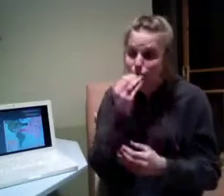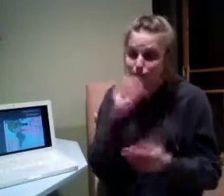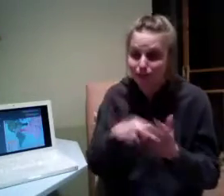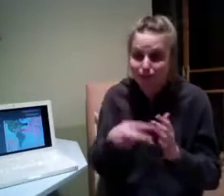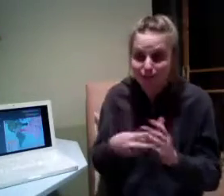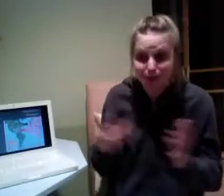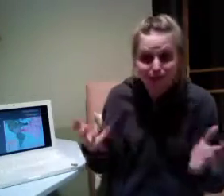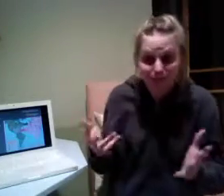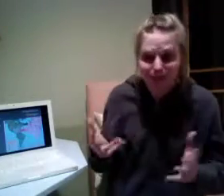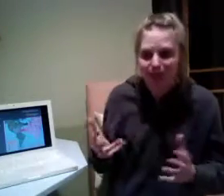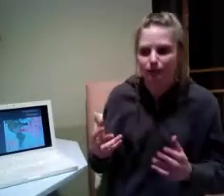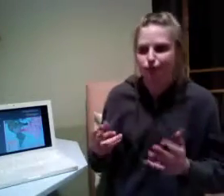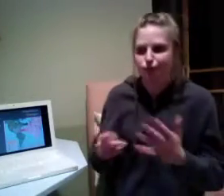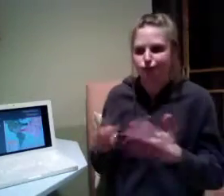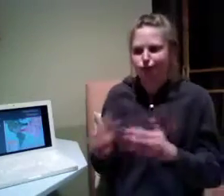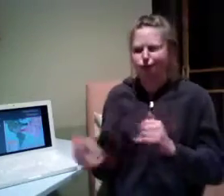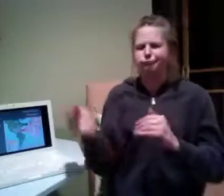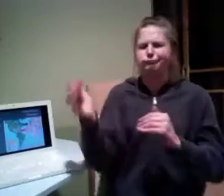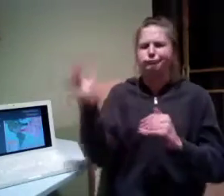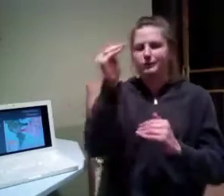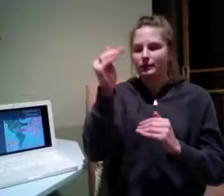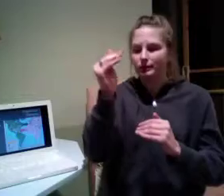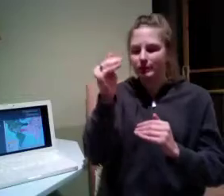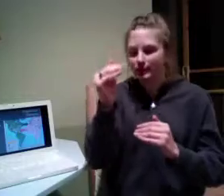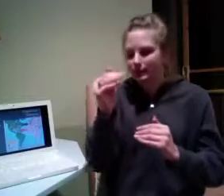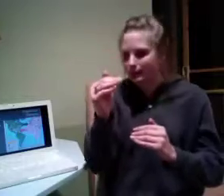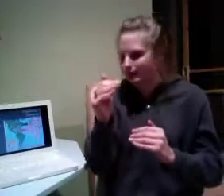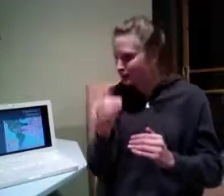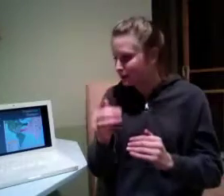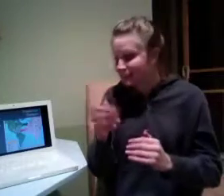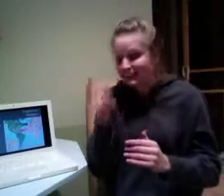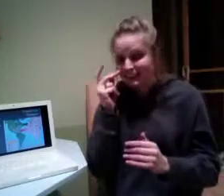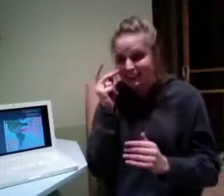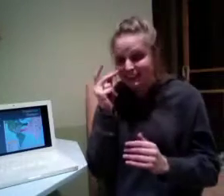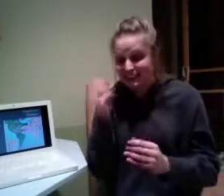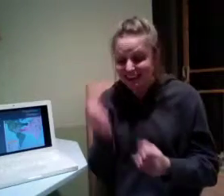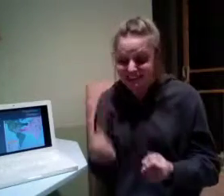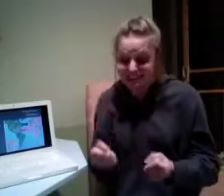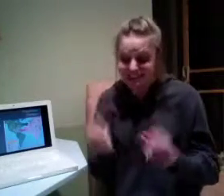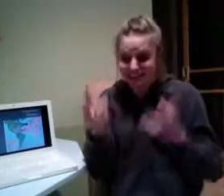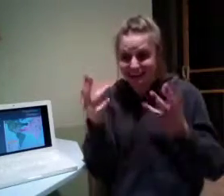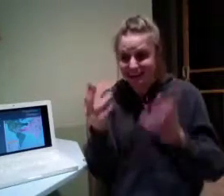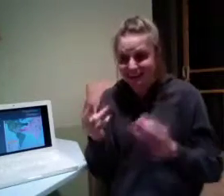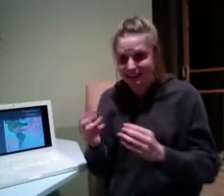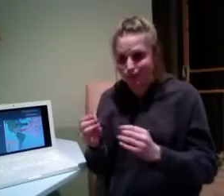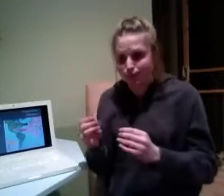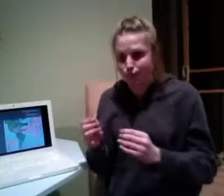And what we are also going to see is that there's going to be migration. A large majority of the migration is going to come